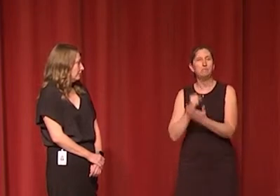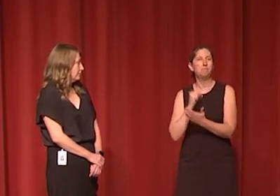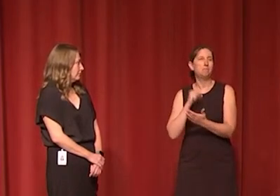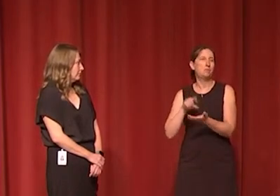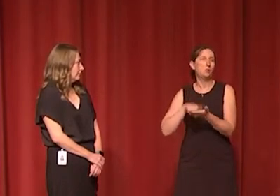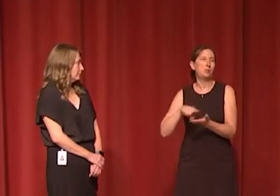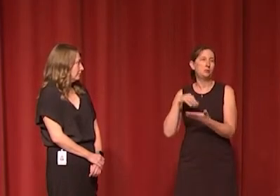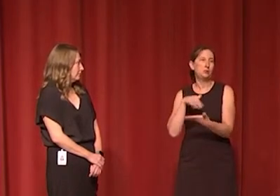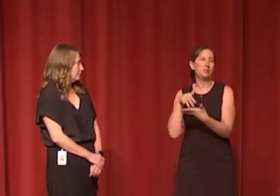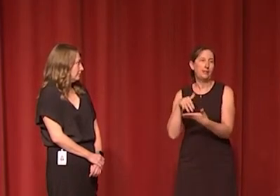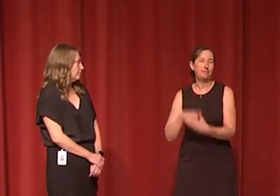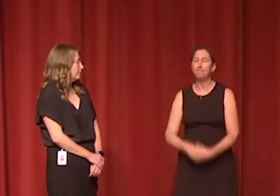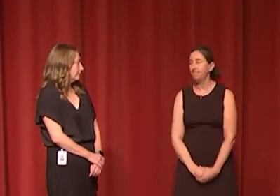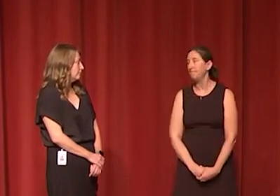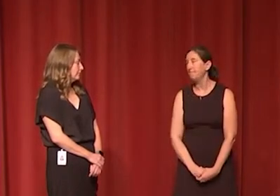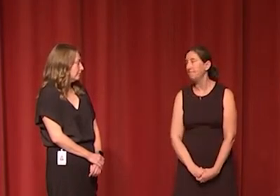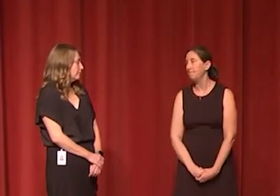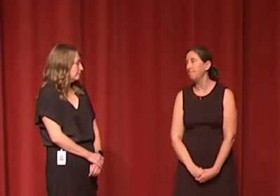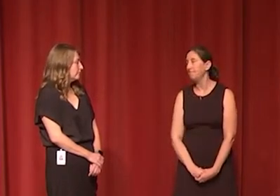Thank you.